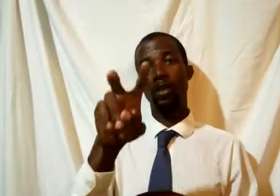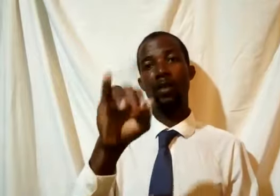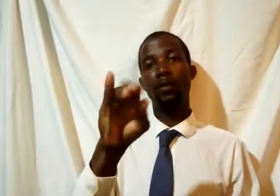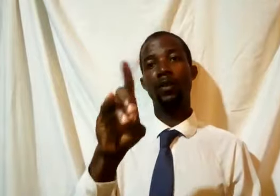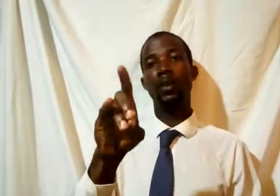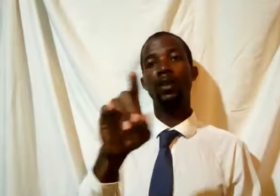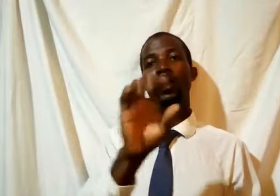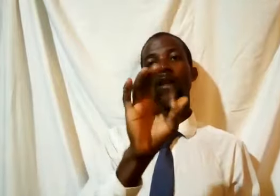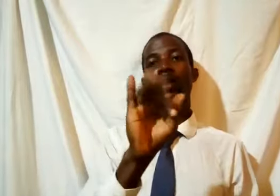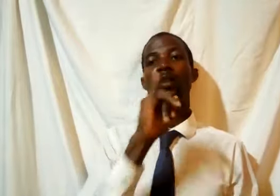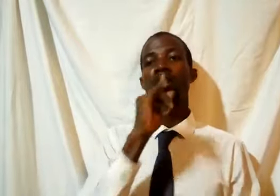citizens.